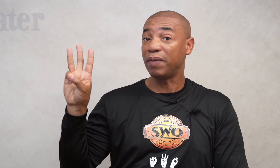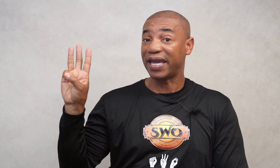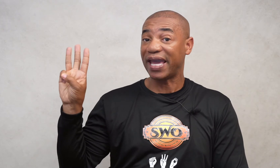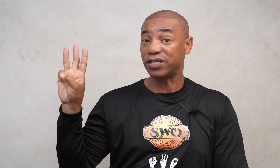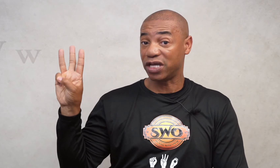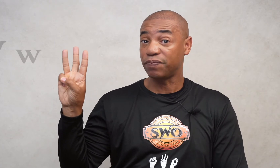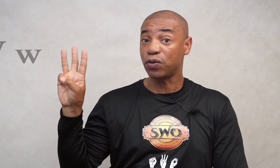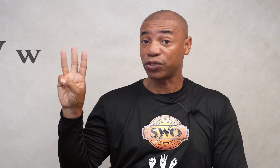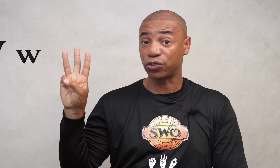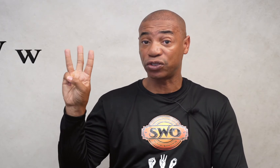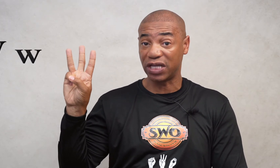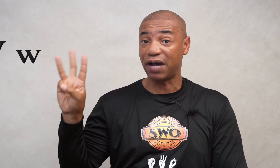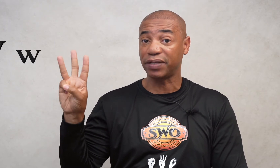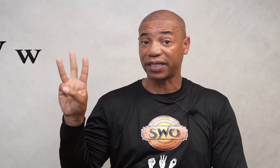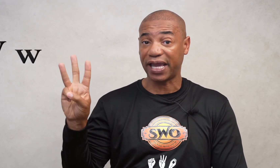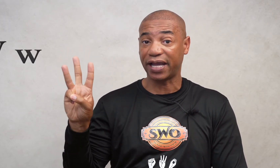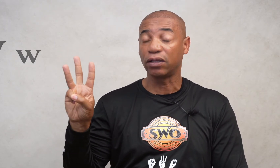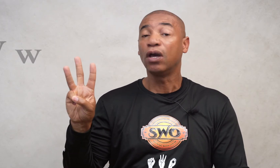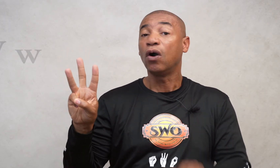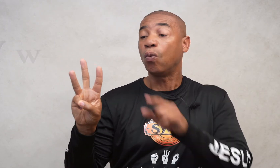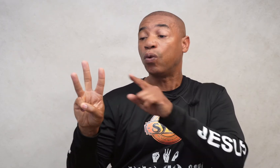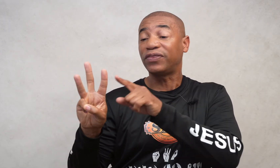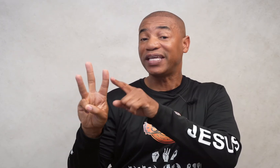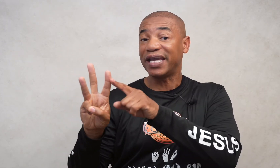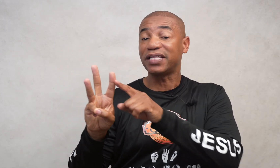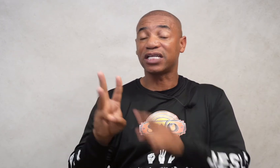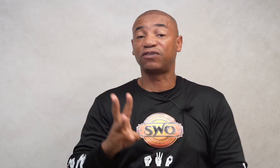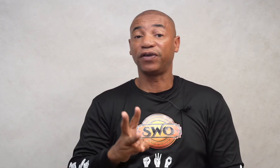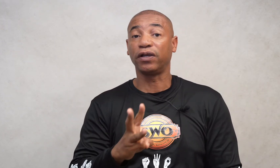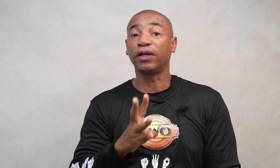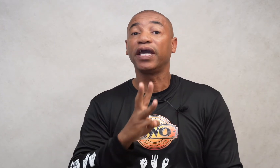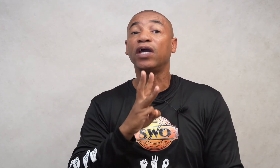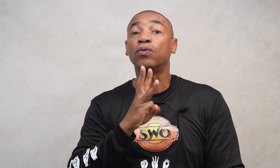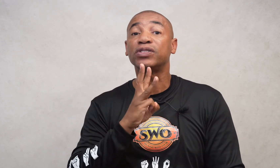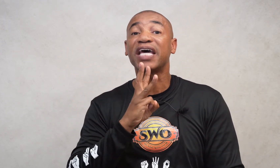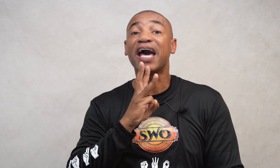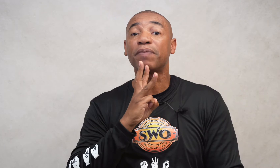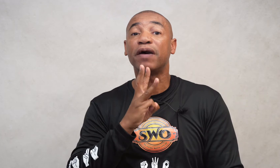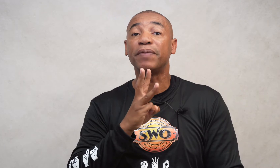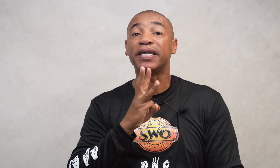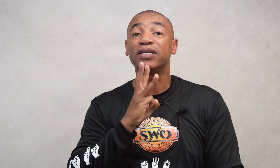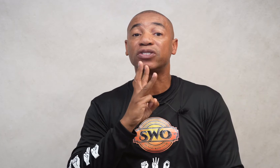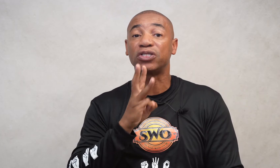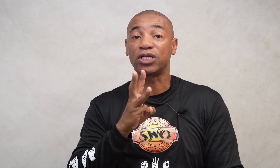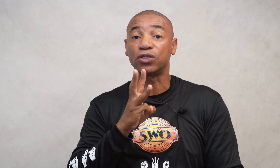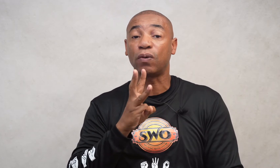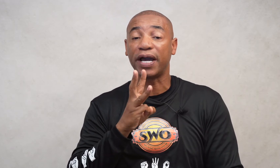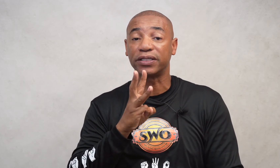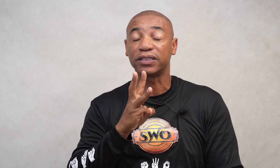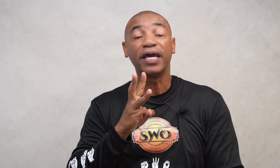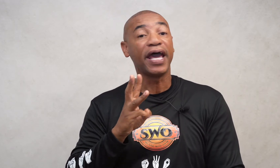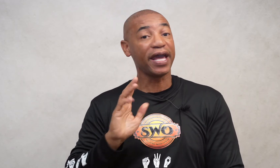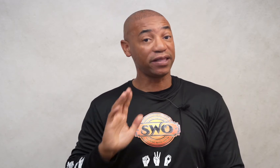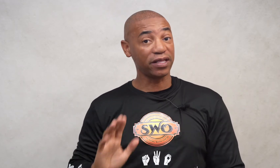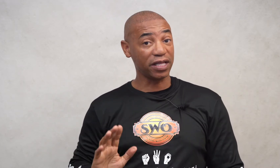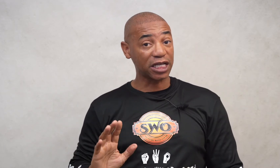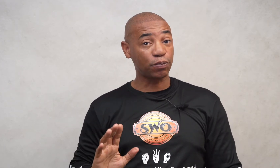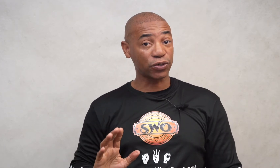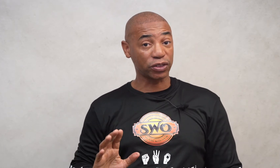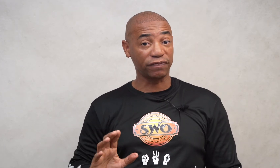a W with your dominant hand. With the index finger, it will tap up against the chin twice. And then the next portion of that